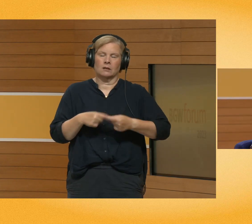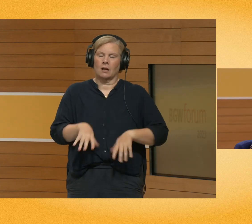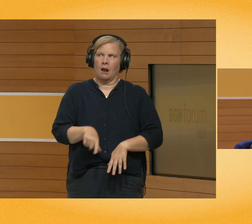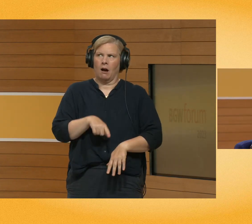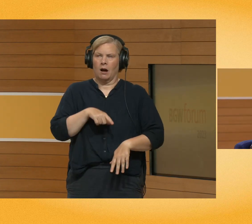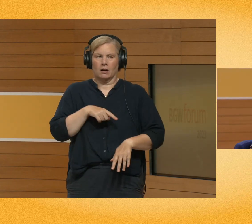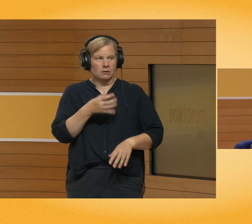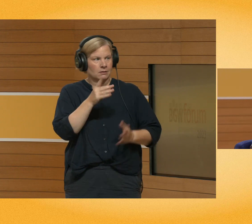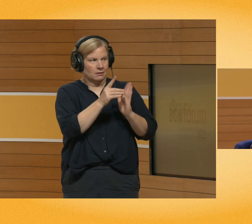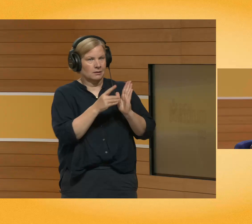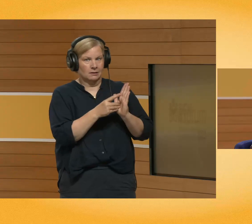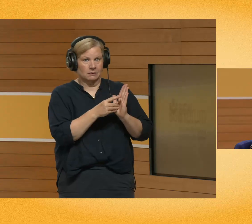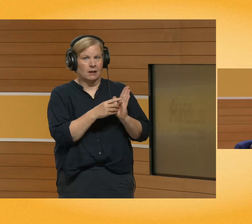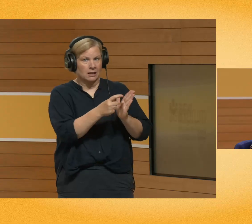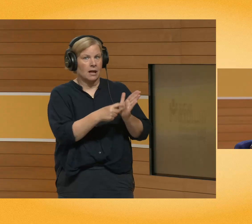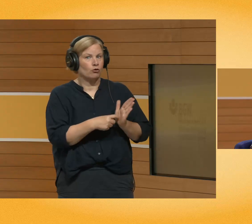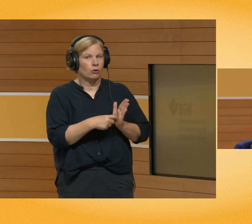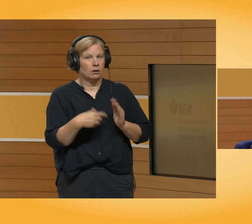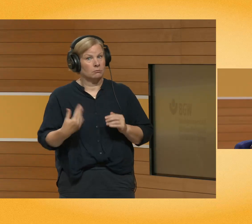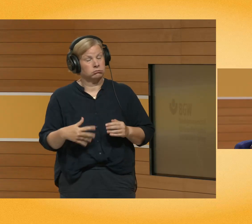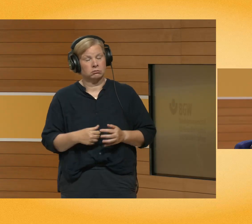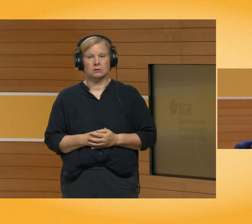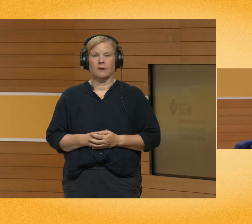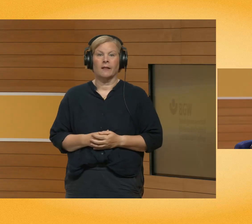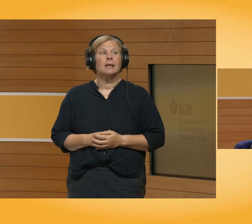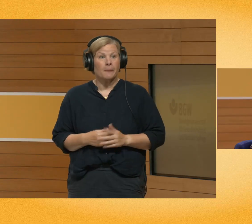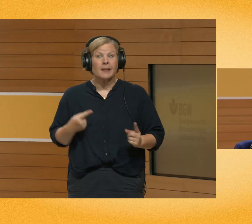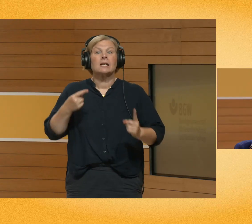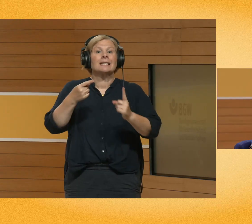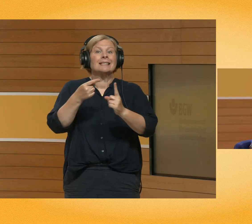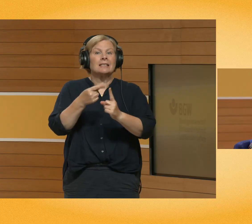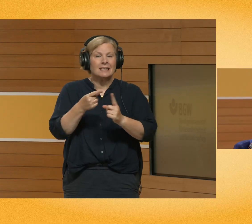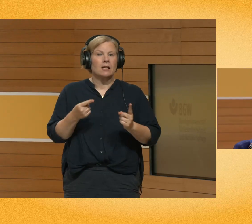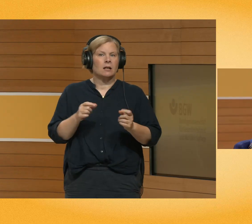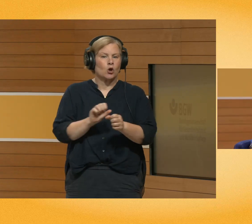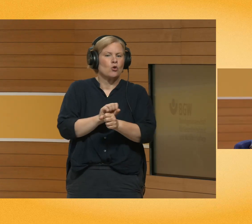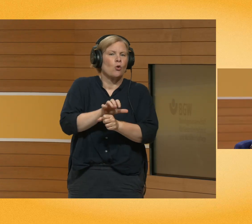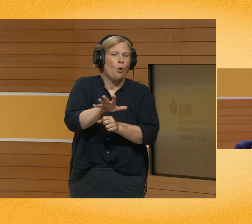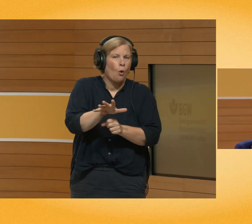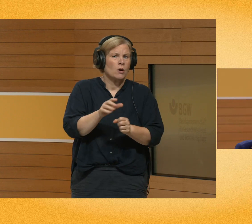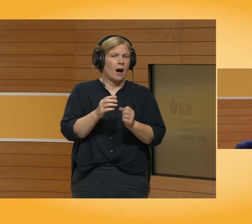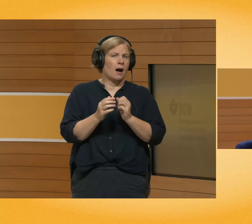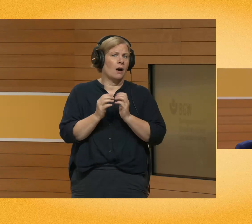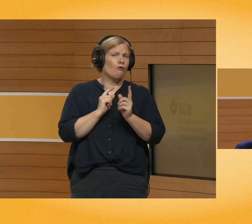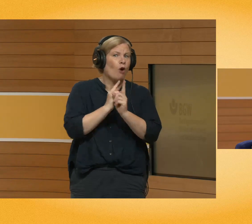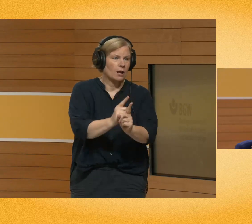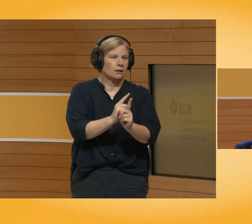COVID impact. So I can't present any concrete data today, but we're collecting it.